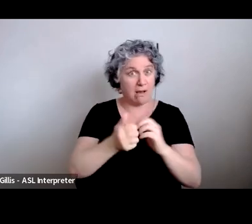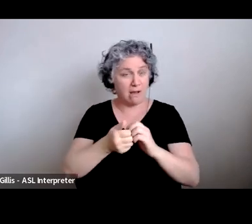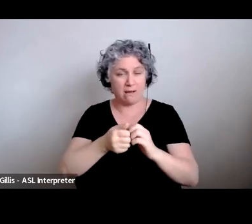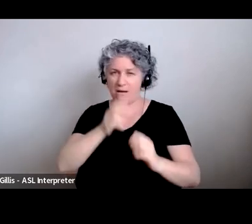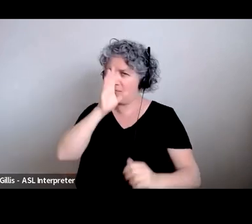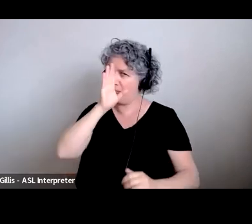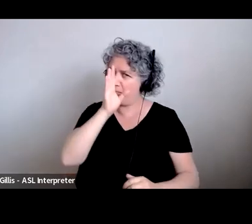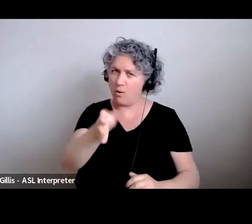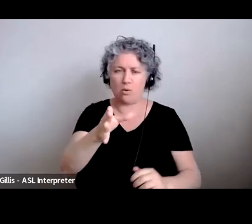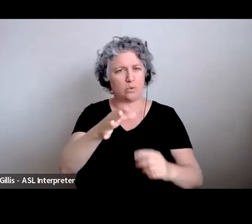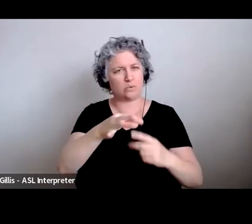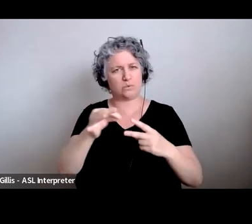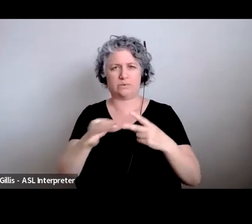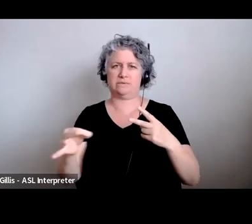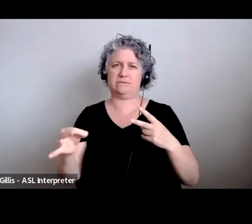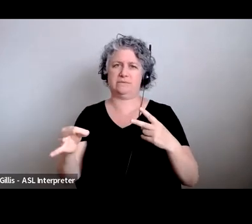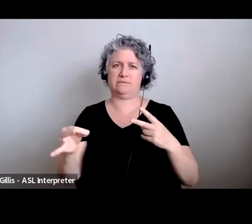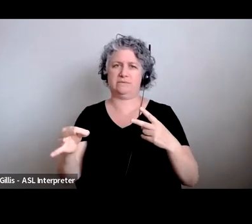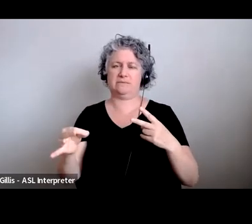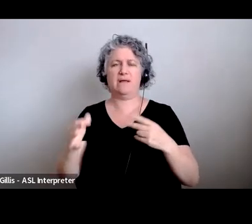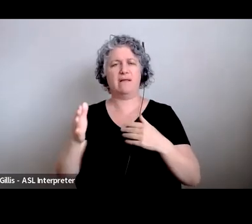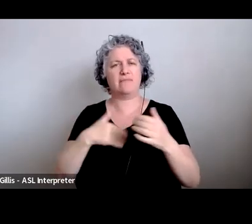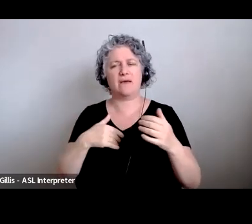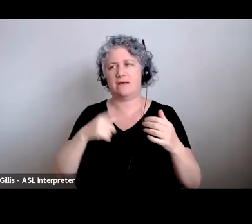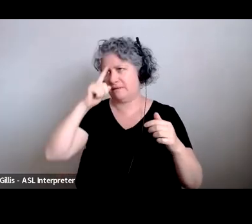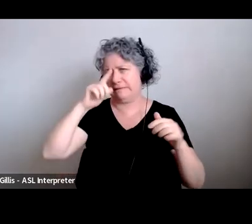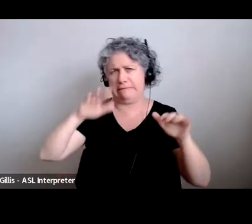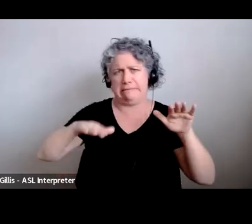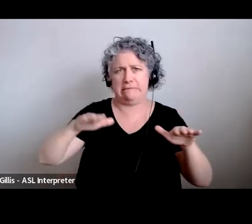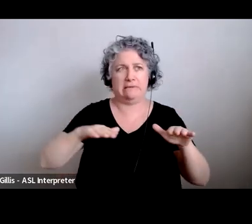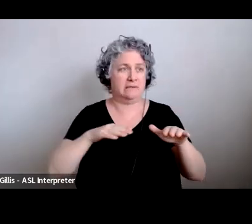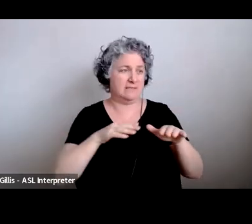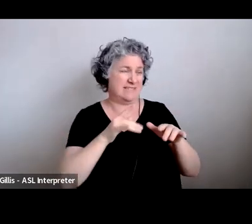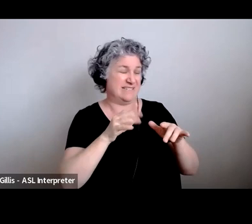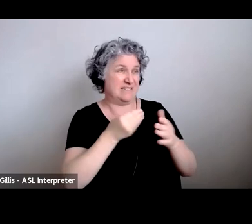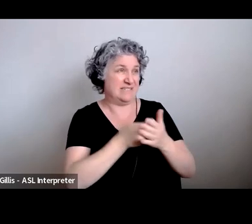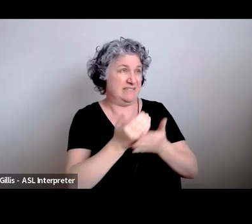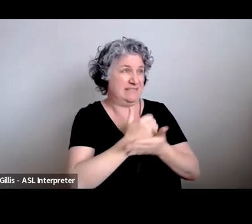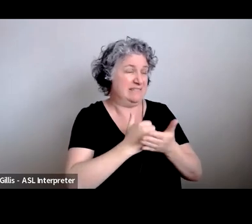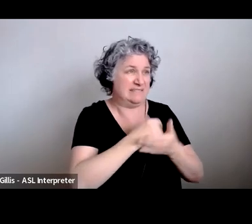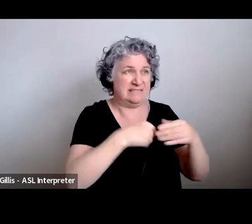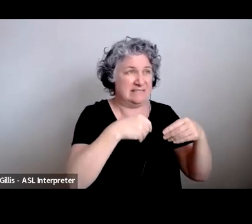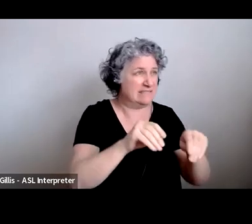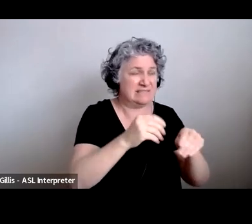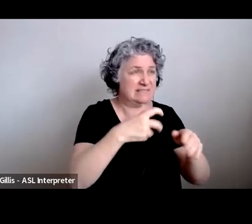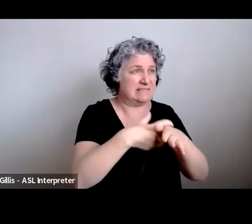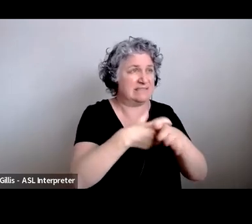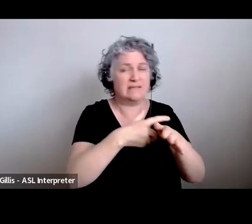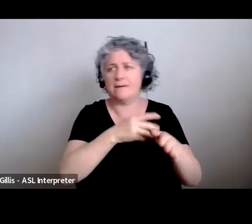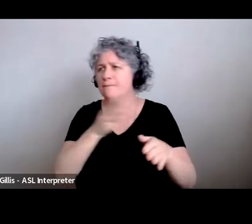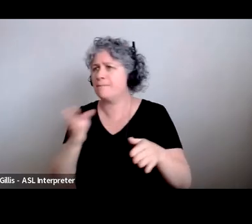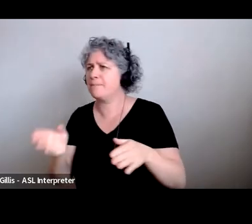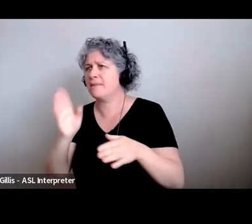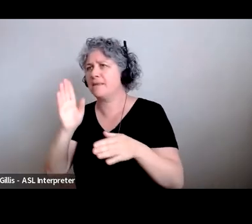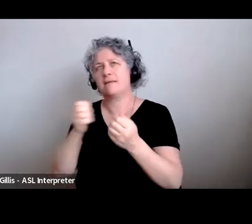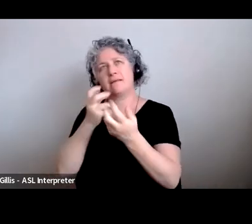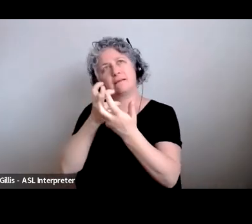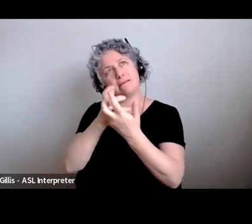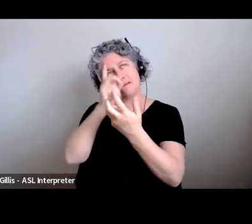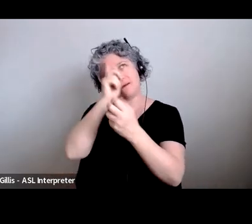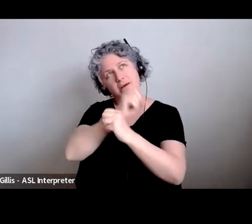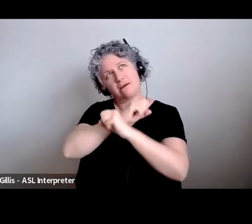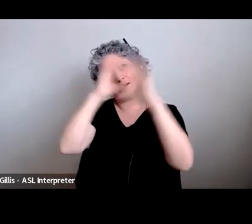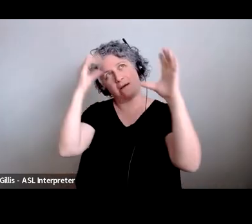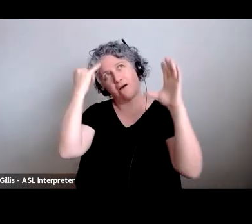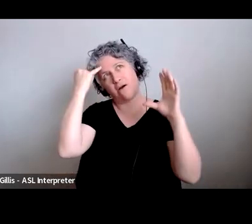about how do we balance out something that'll sell a ticket and something that will fulfill a kind of arbitrary artistic